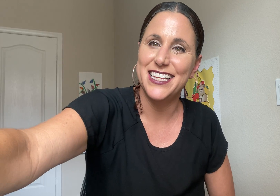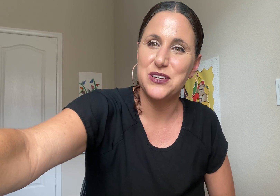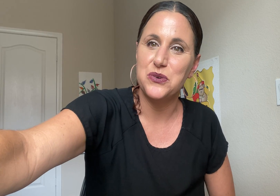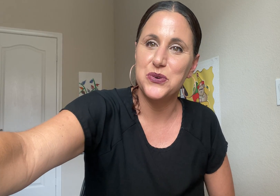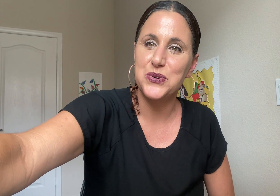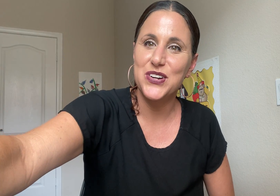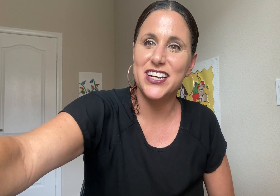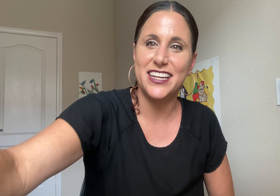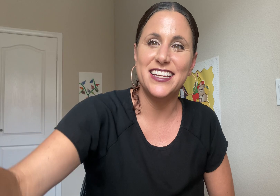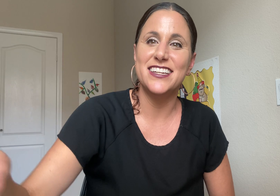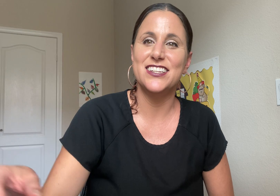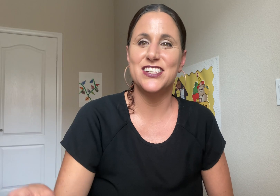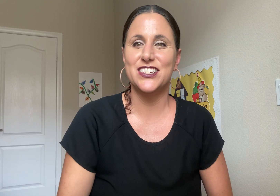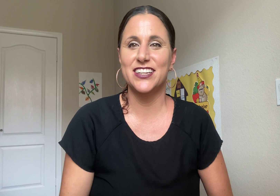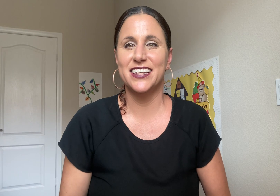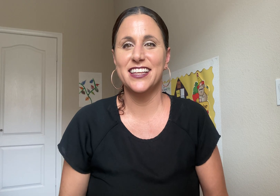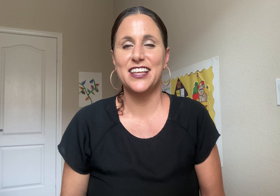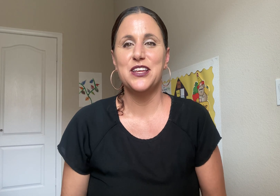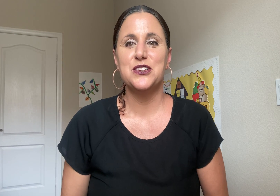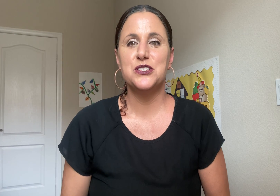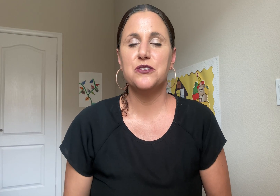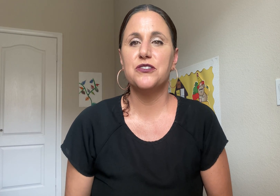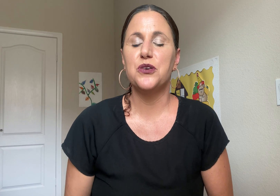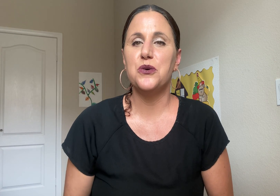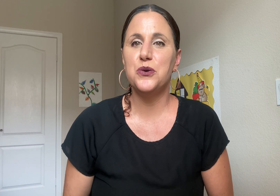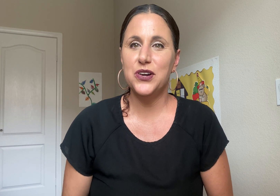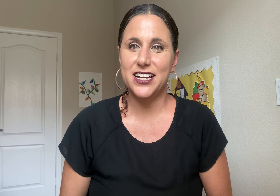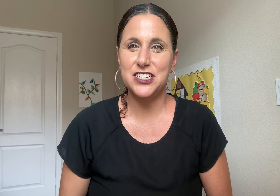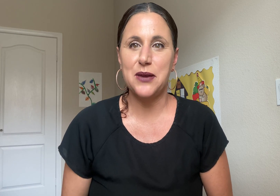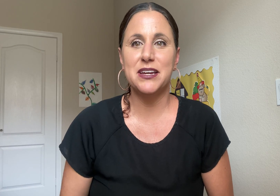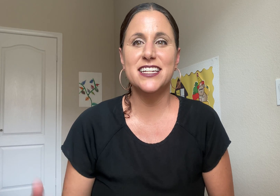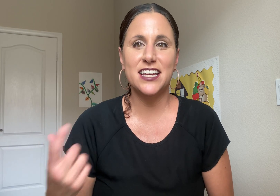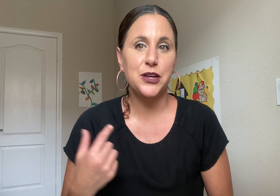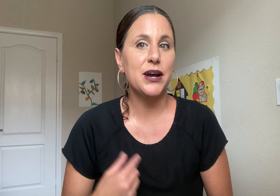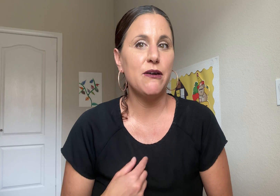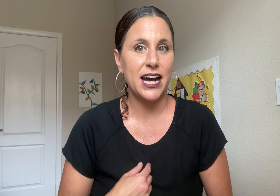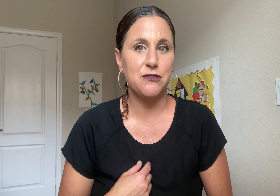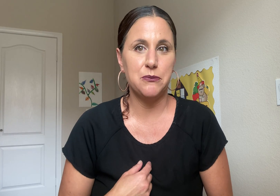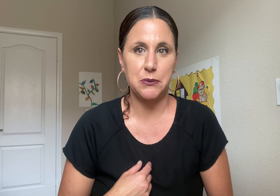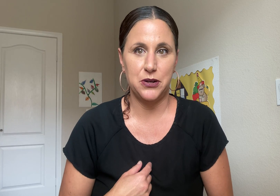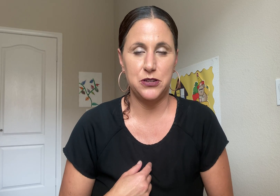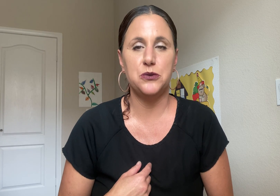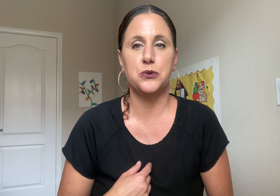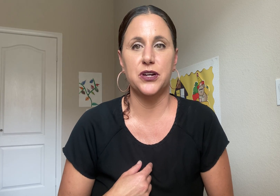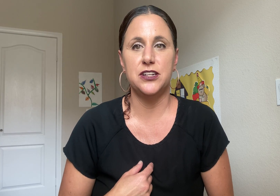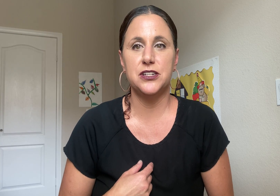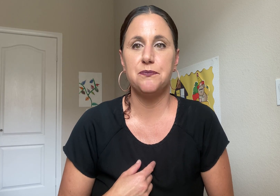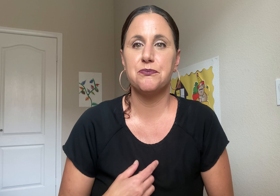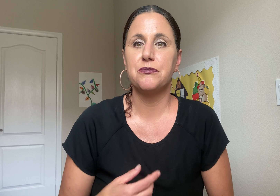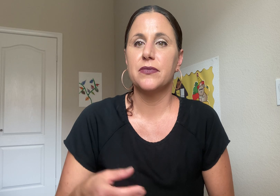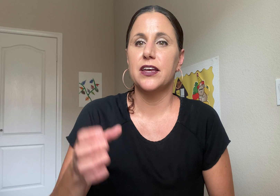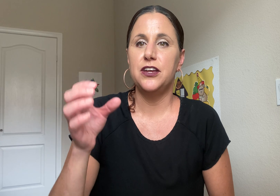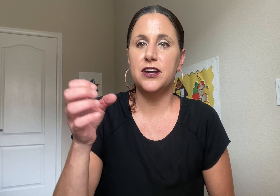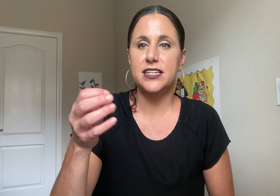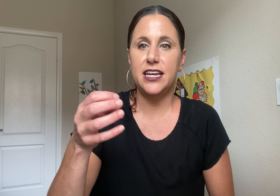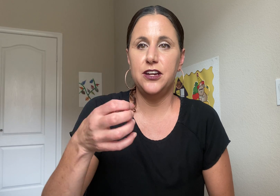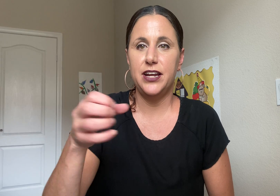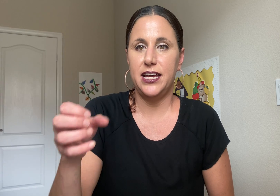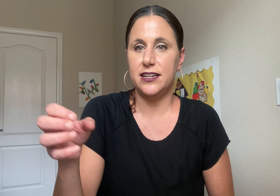It's orange. So for orange, I'm going to tell you how I remember to do orange. You're going to take your hand